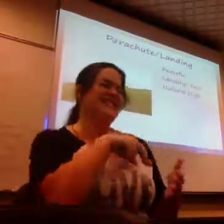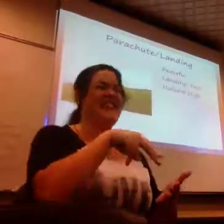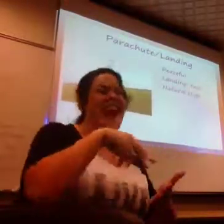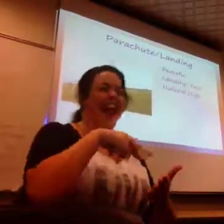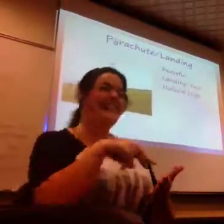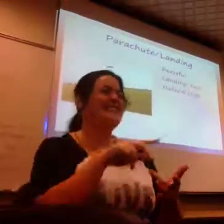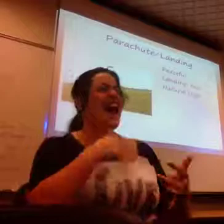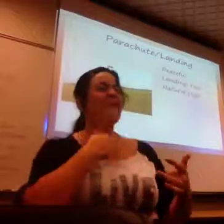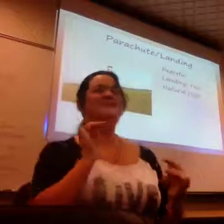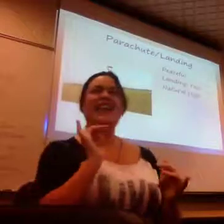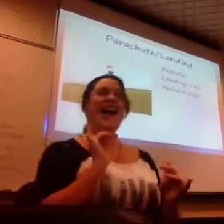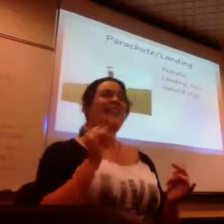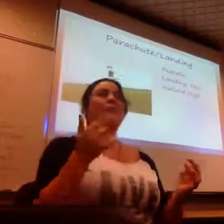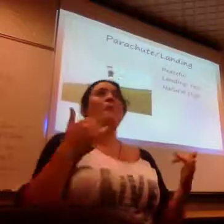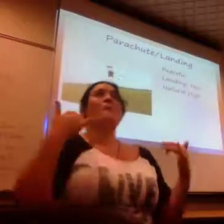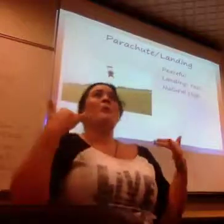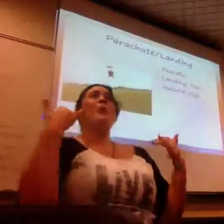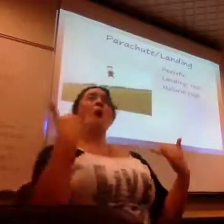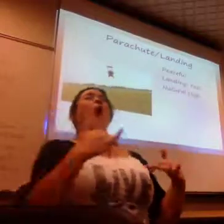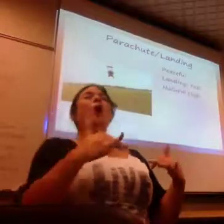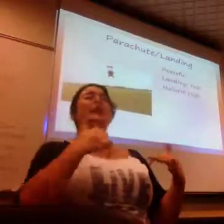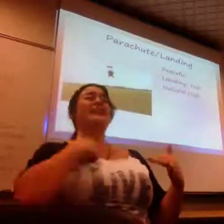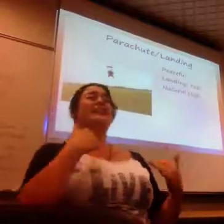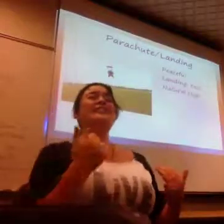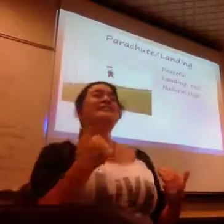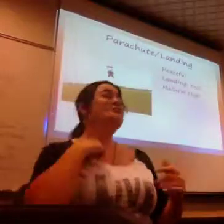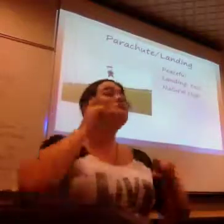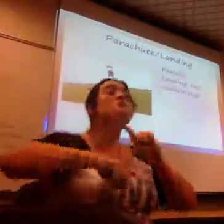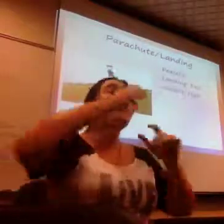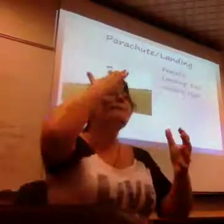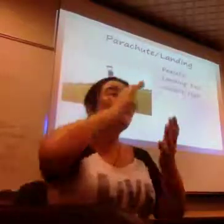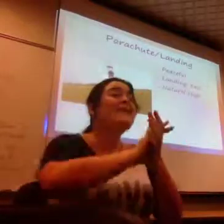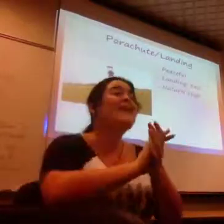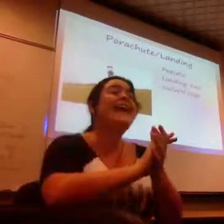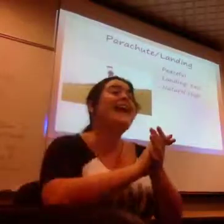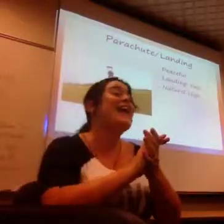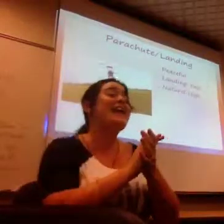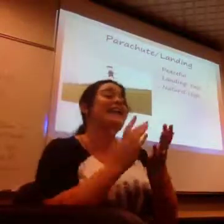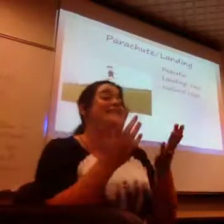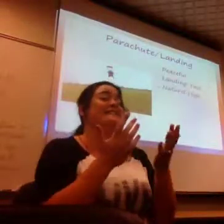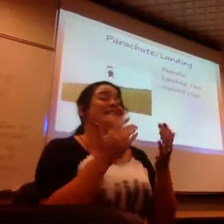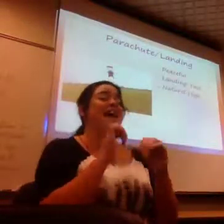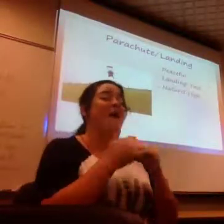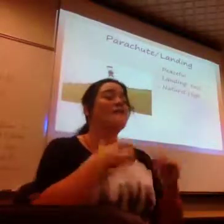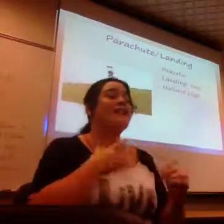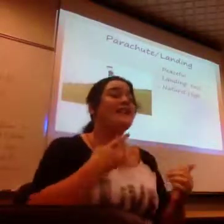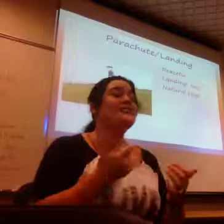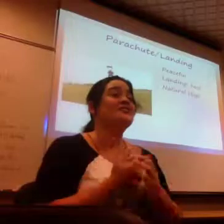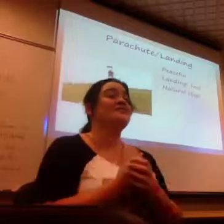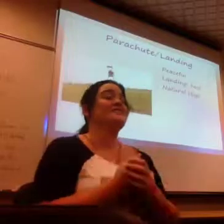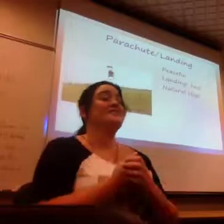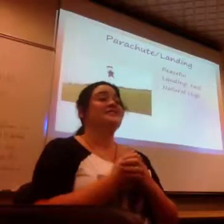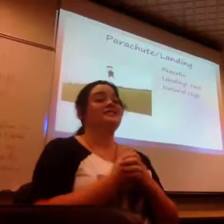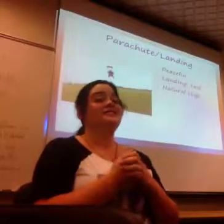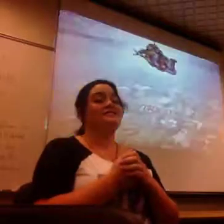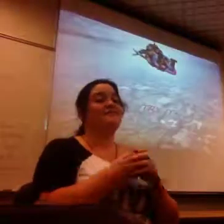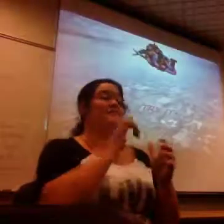like, oh my goodness, you just can't believe what's going on. But that was basically it. And